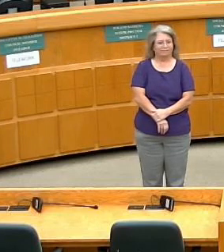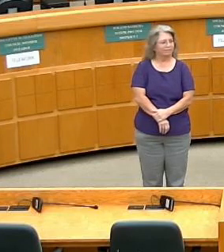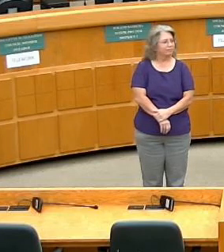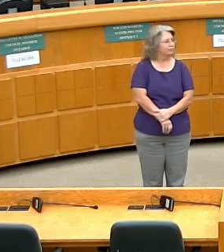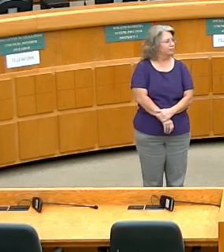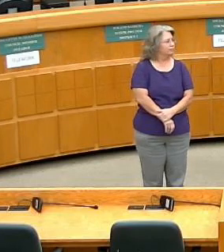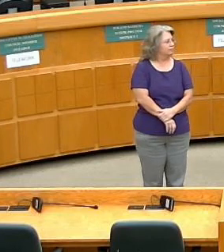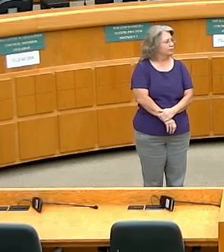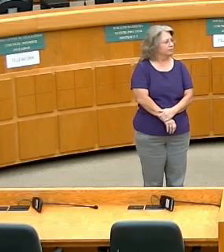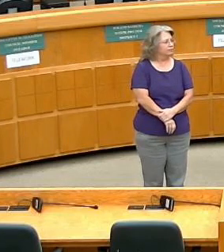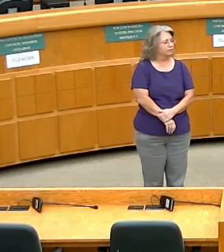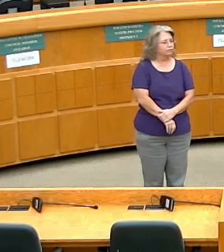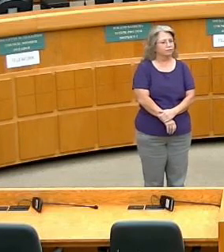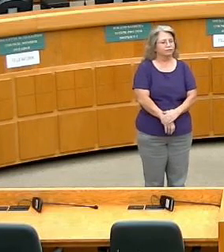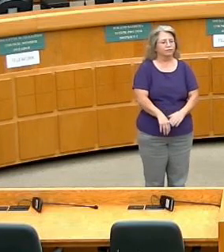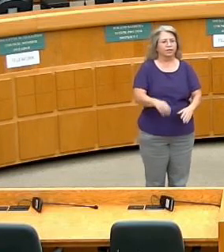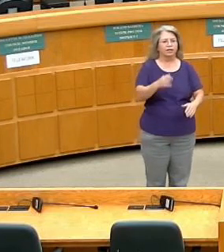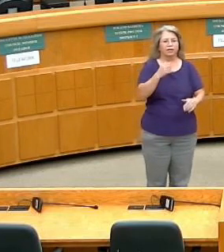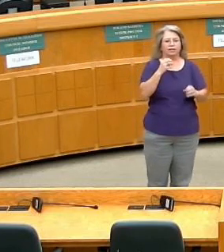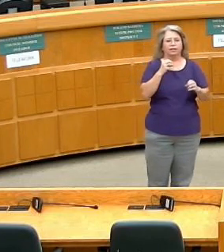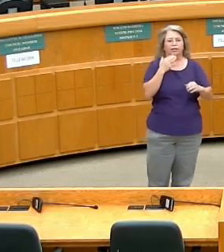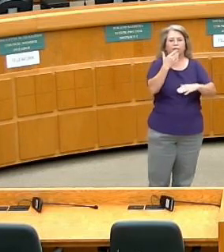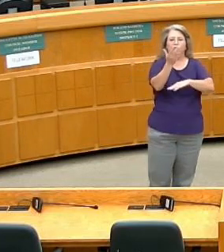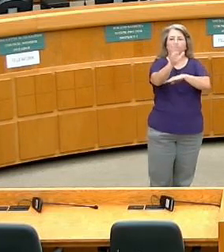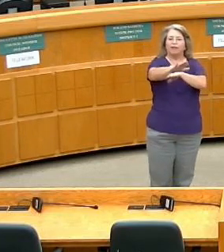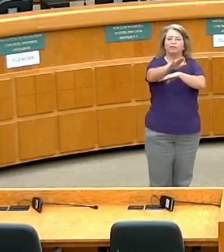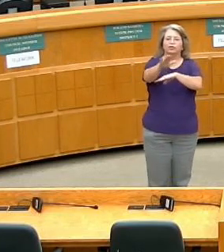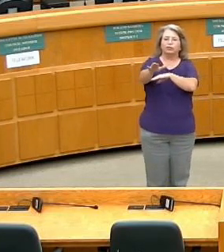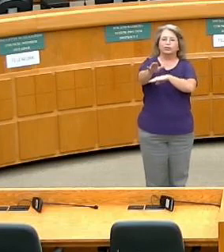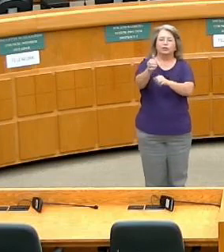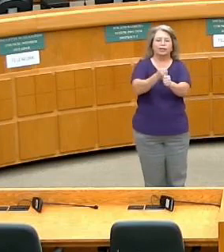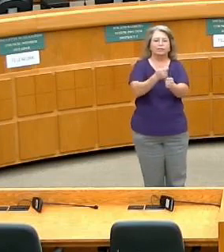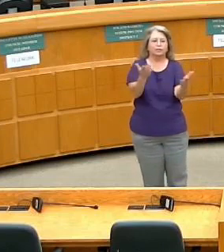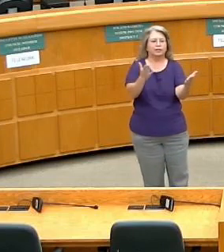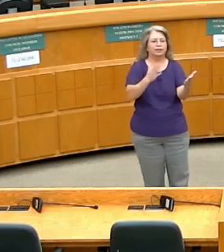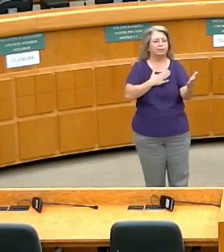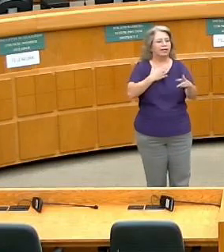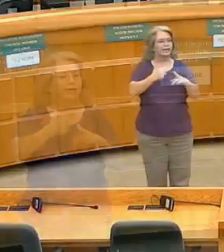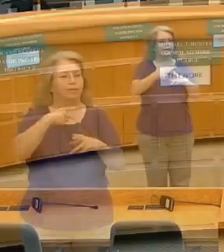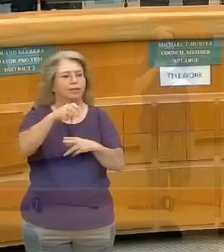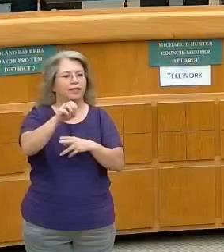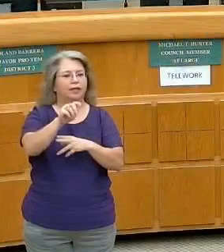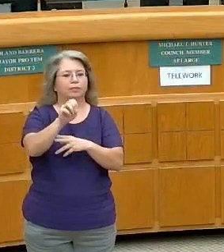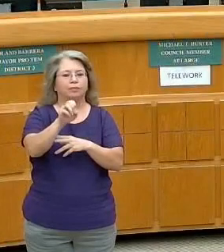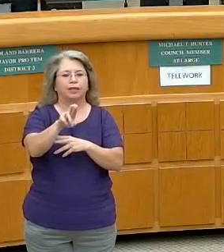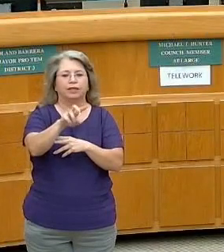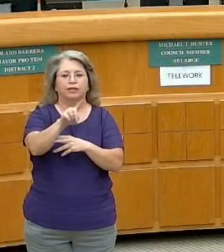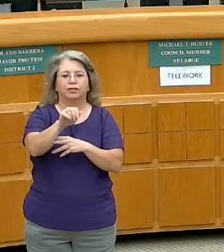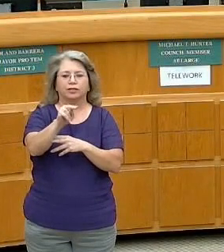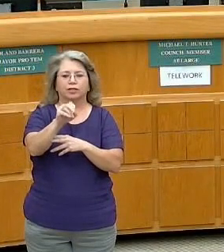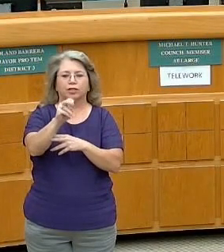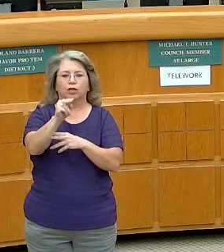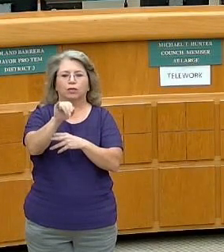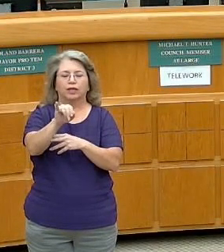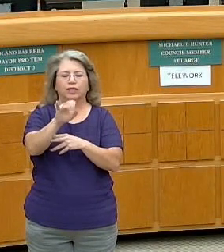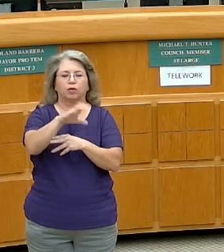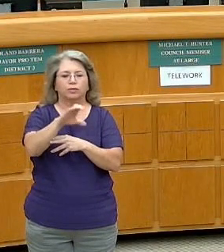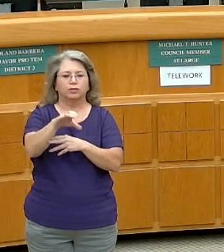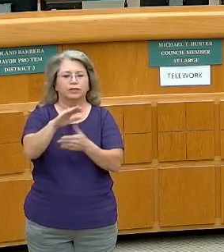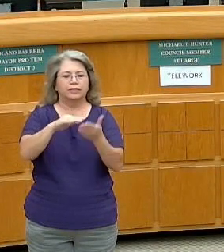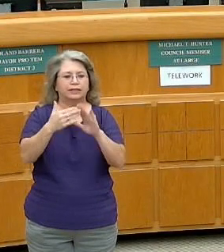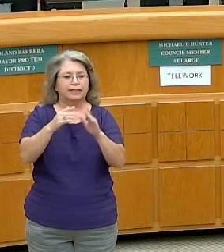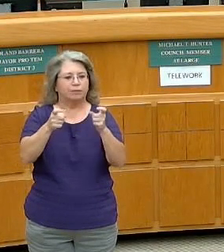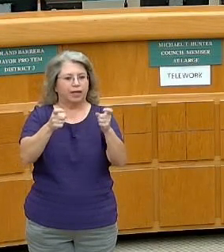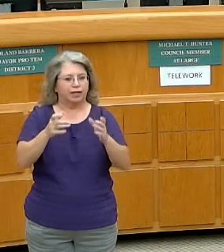Okay, Judge, we ready? Yes, sir. Okay, good. Okay, good afternoon, everybody. I'm Peter Zanoni, Corpus Christi City Manager. And let